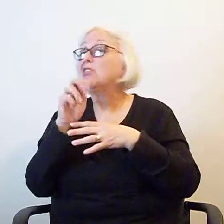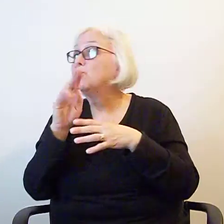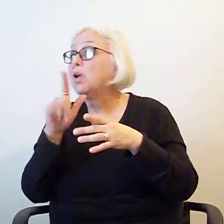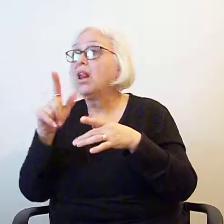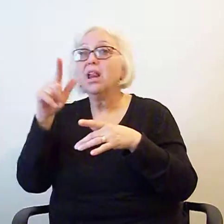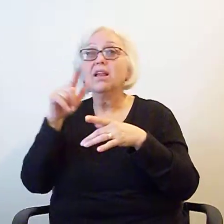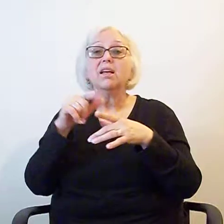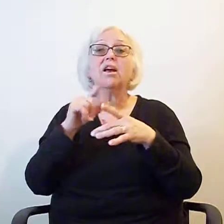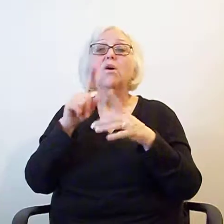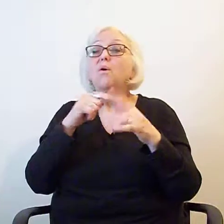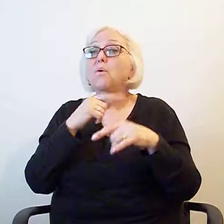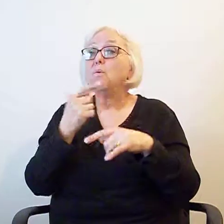sexual orientation,